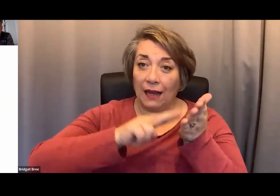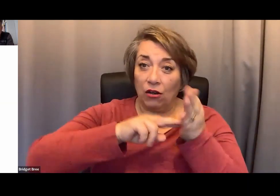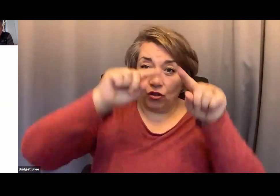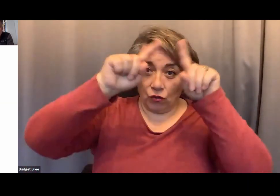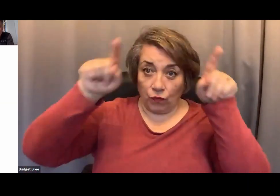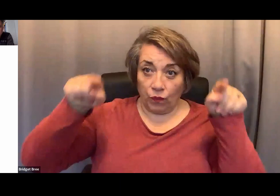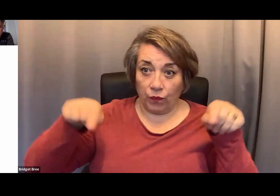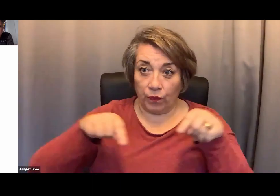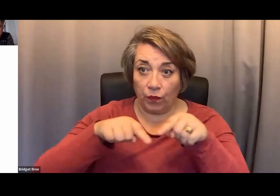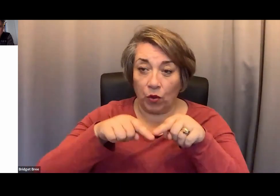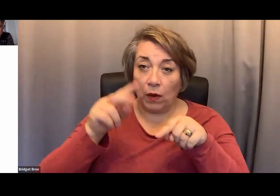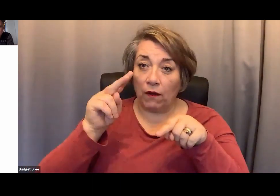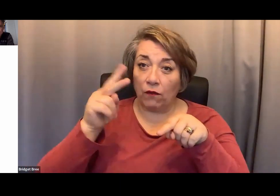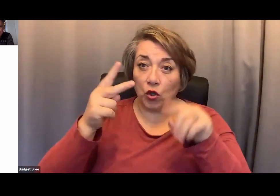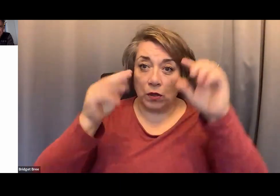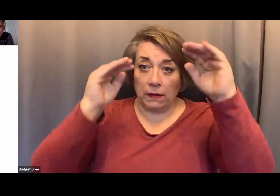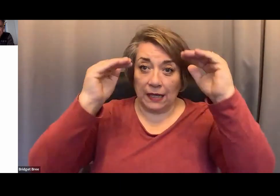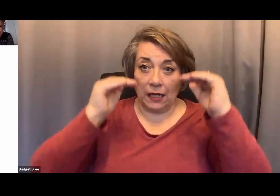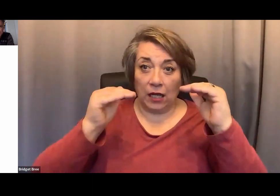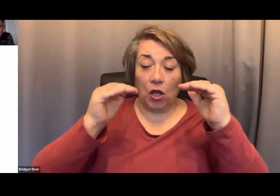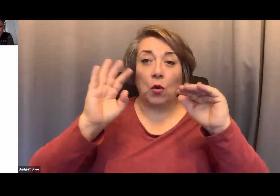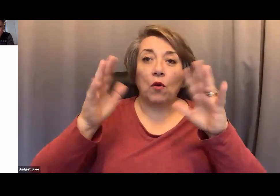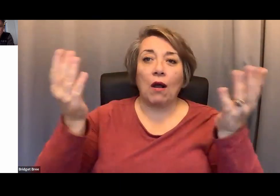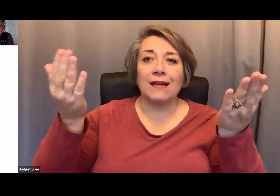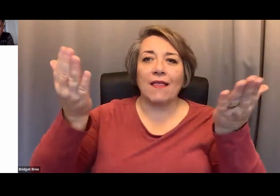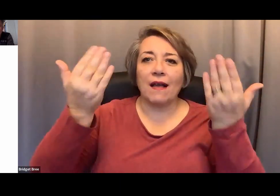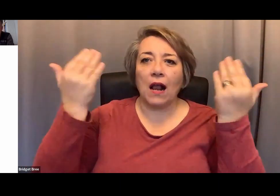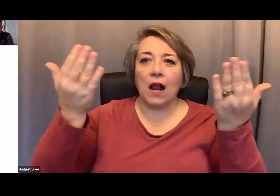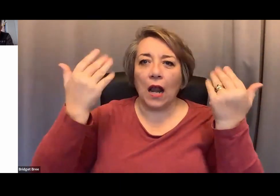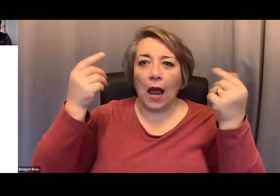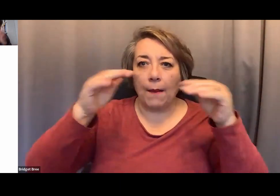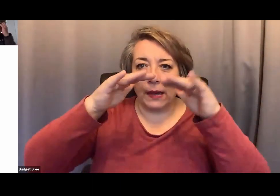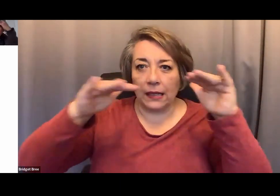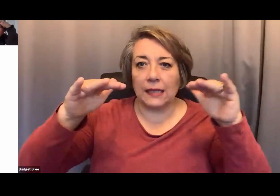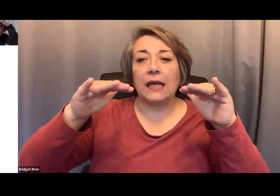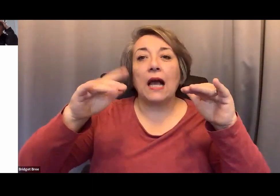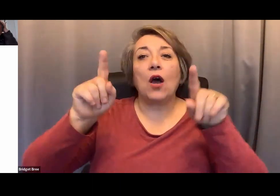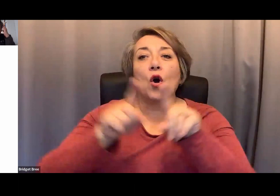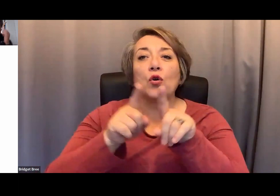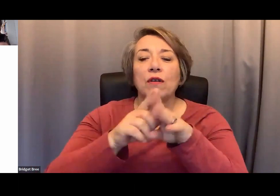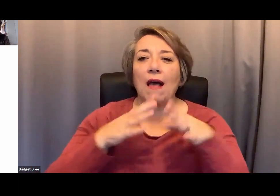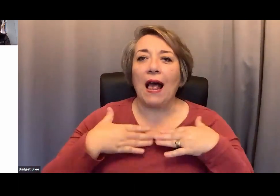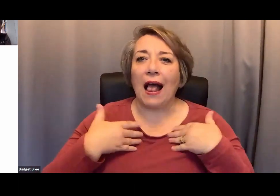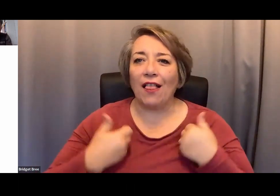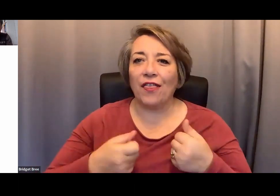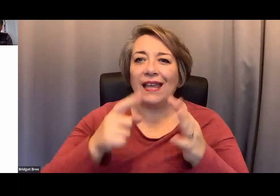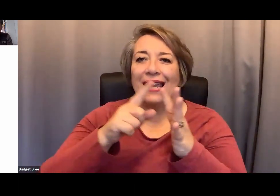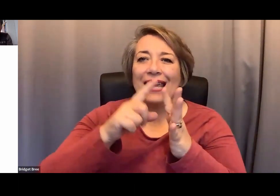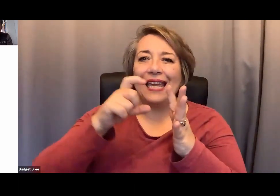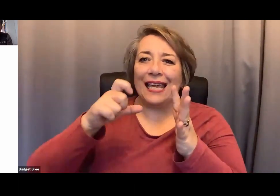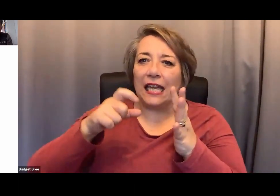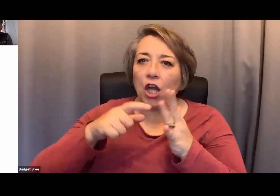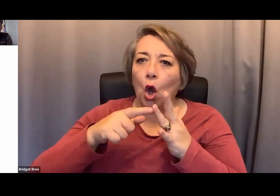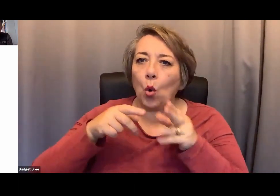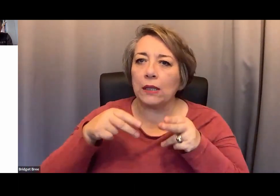a dual split. We focus on climate stability, and we focus on healthy ecosystem. That is a point that we got aware